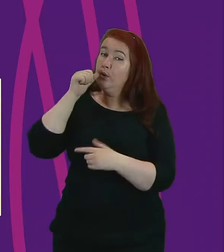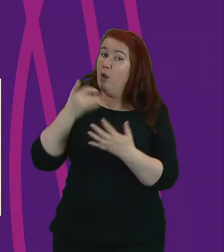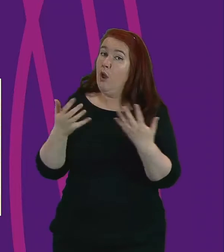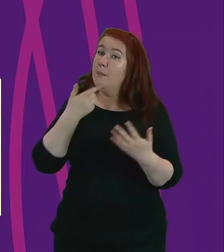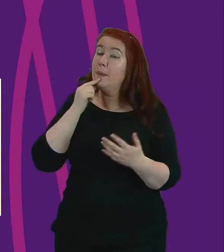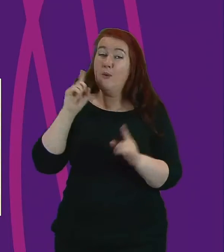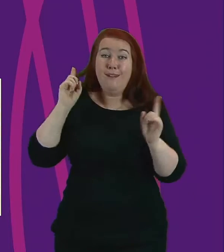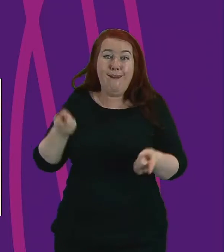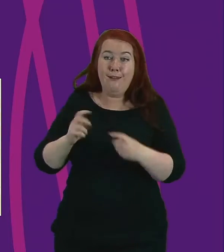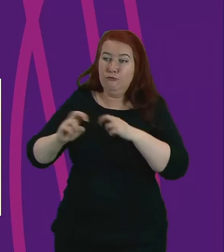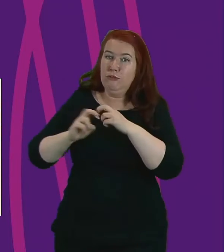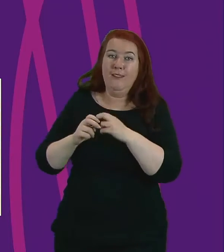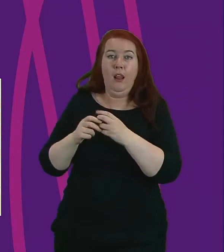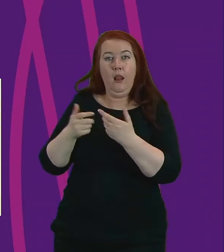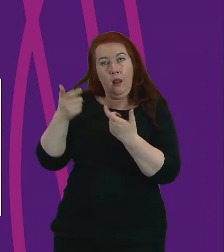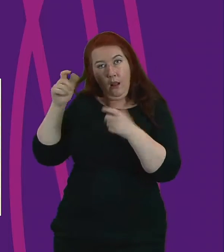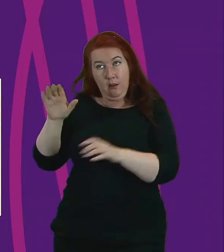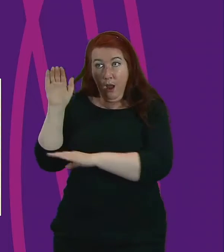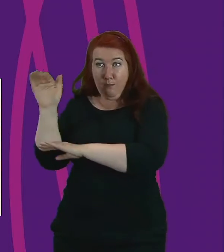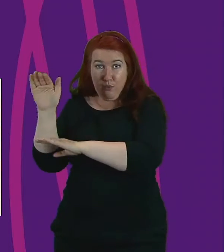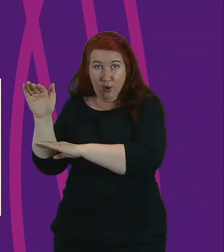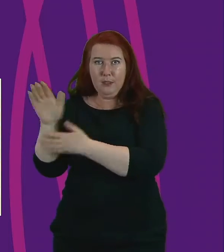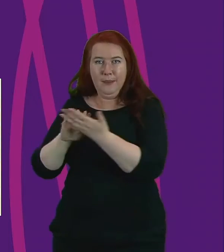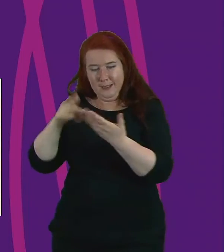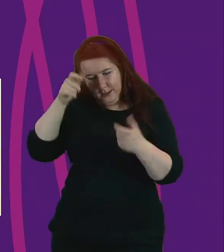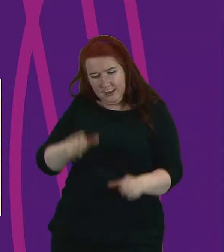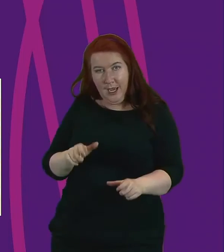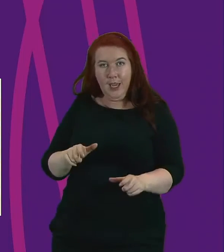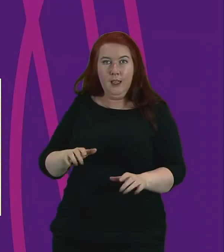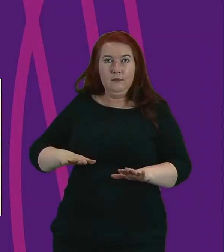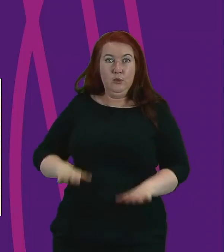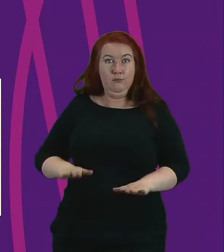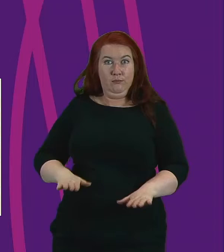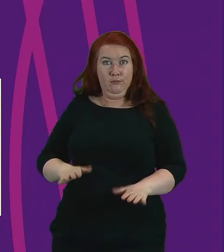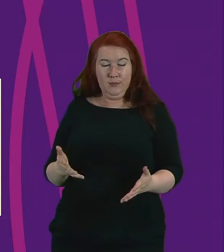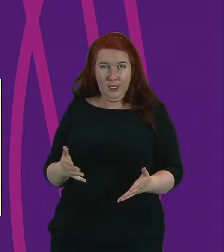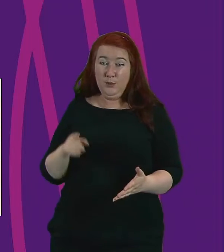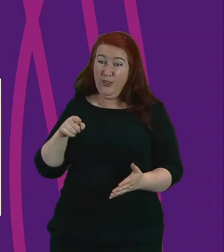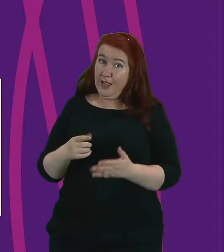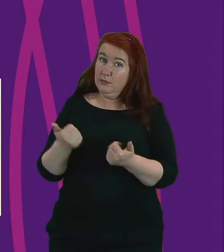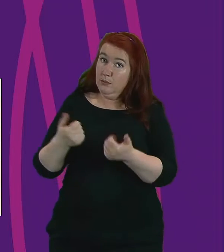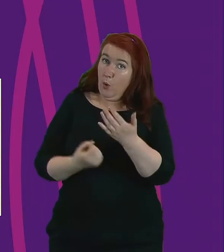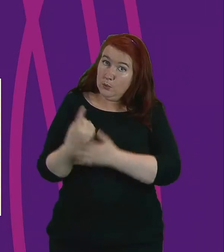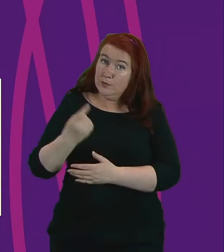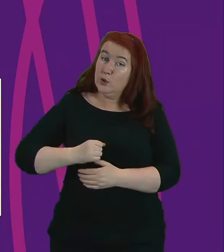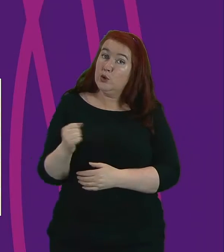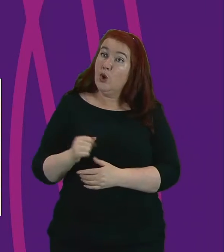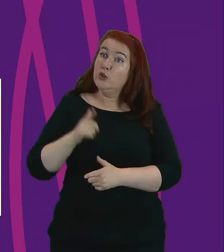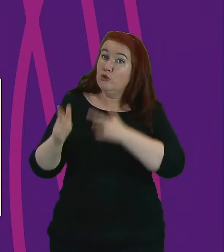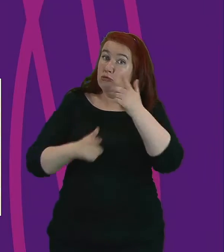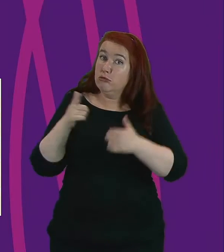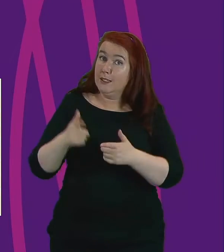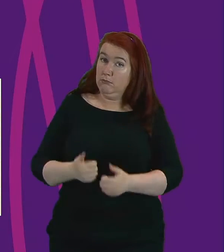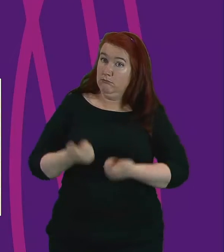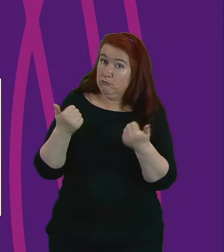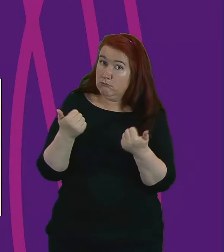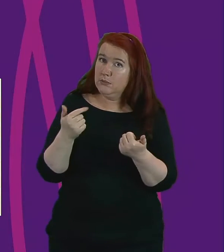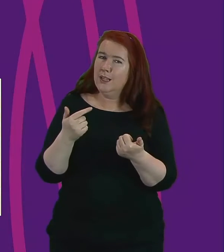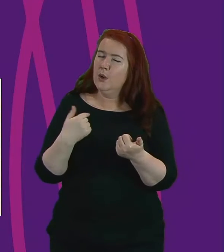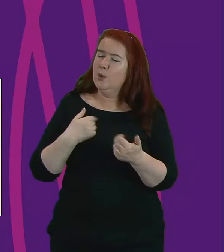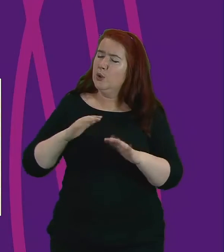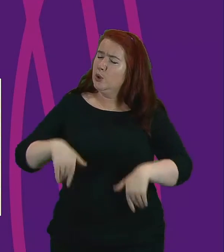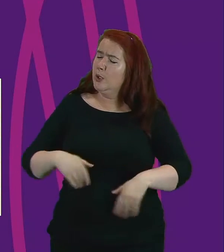looking at taking staycations instead. So there is an opportunity for the Scottish tourist industry, one I do not think we should lose. And